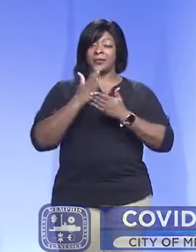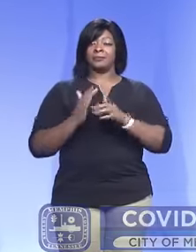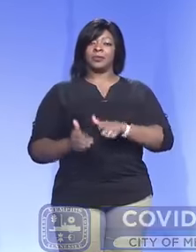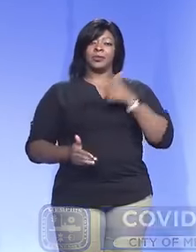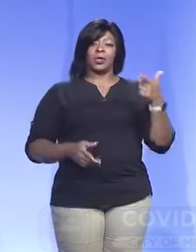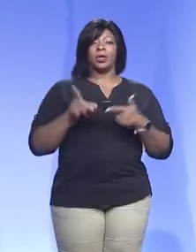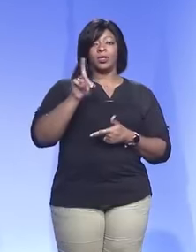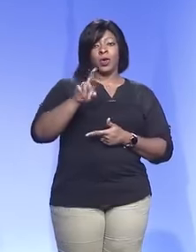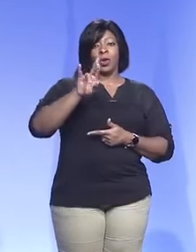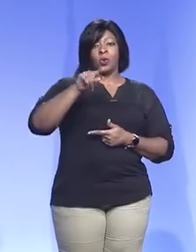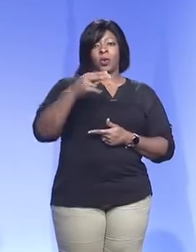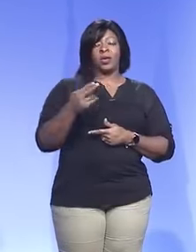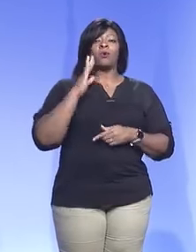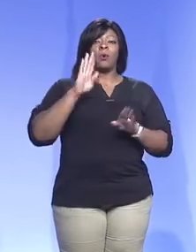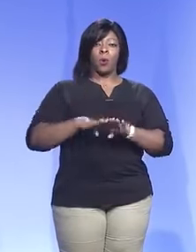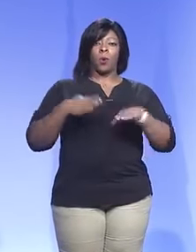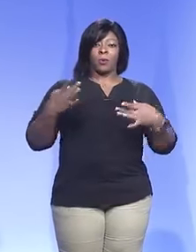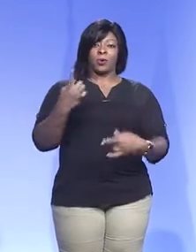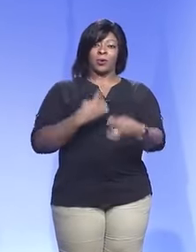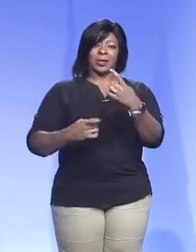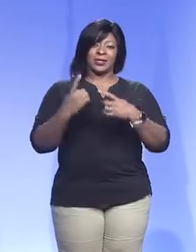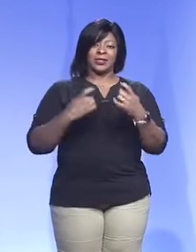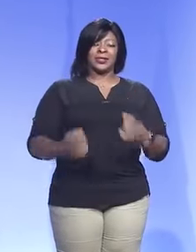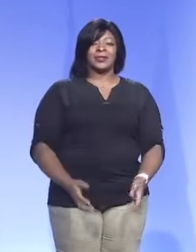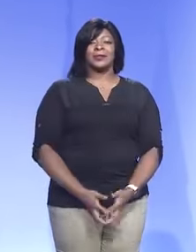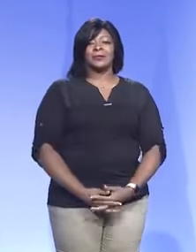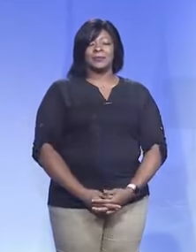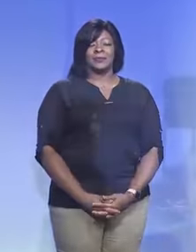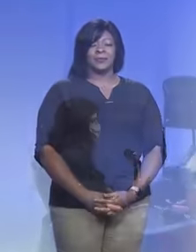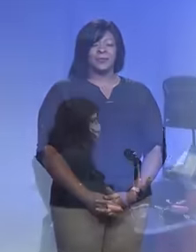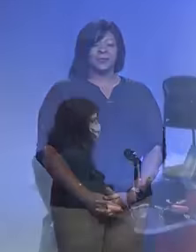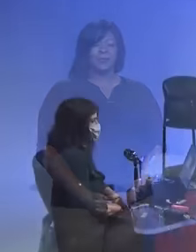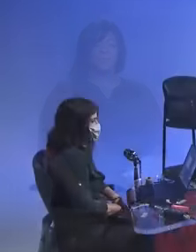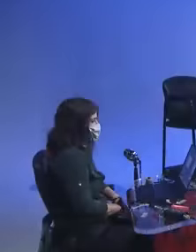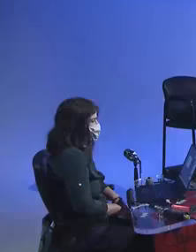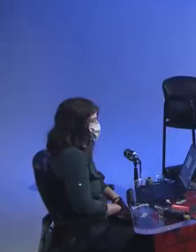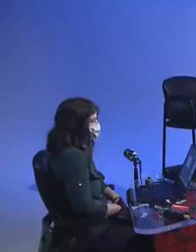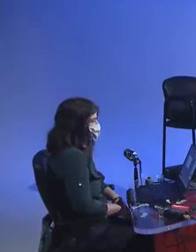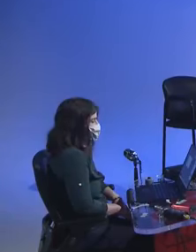over to Dr. Randolph, and then we'll open it up for questions.